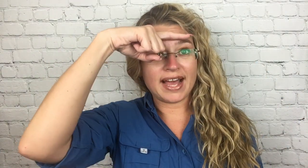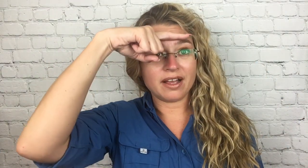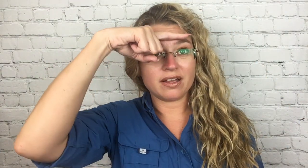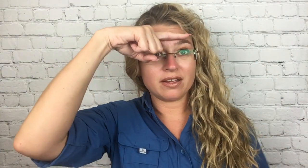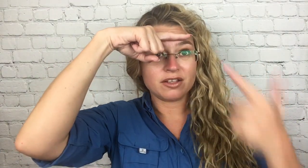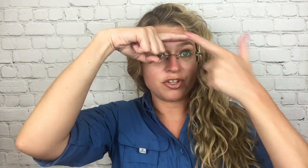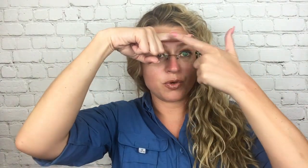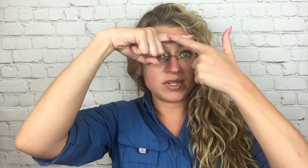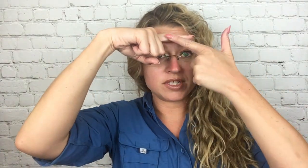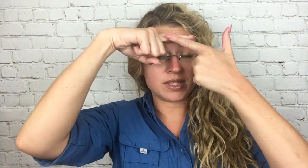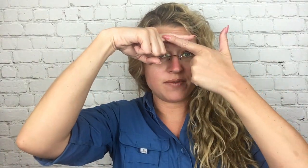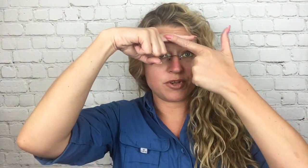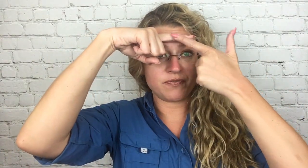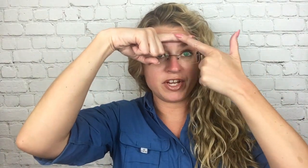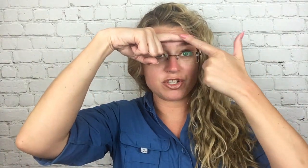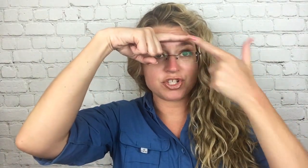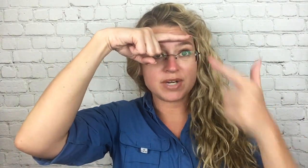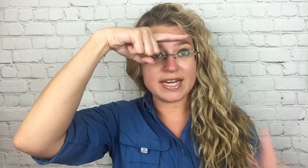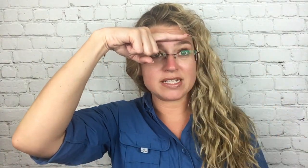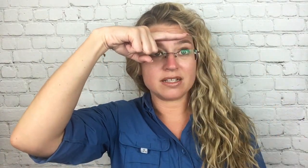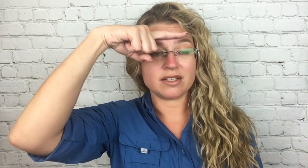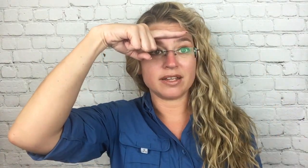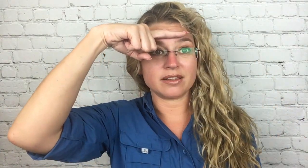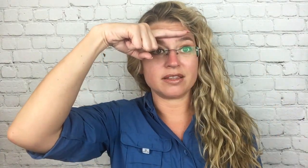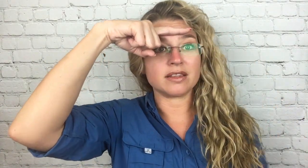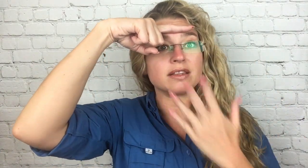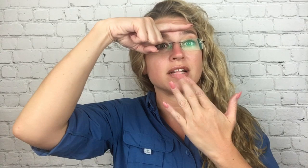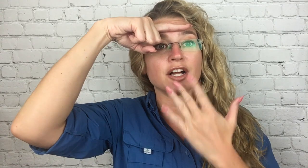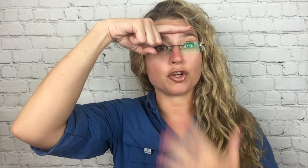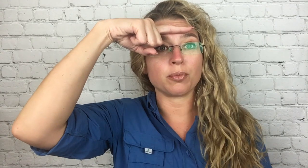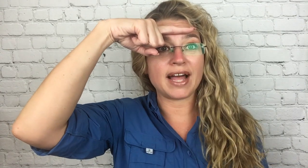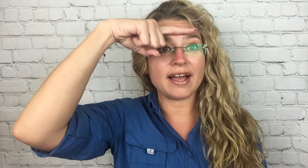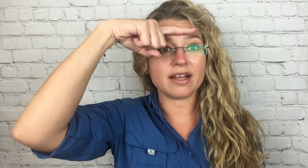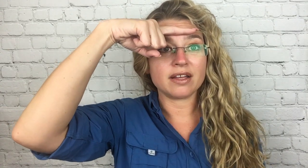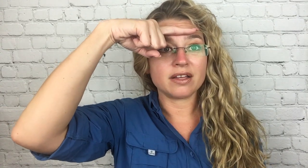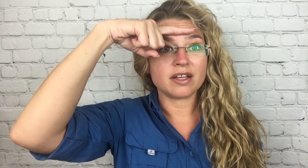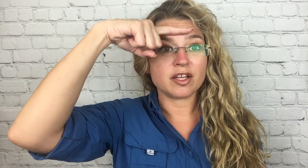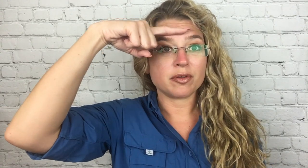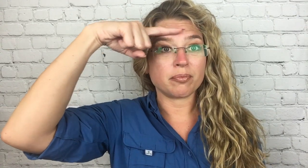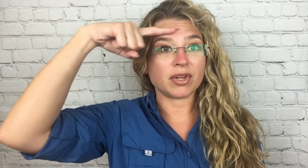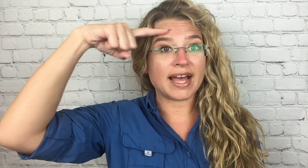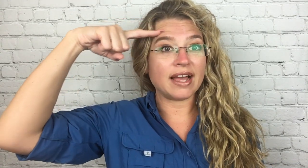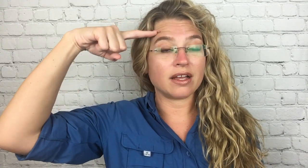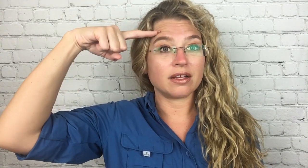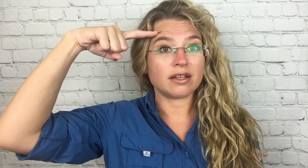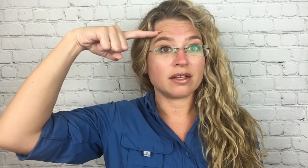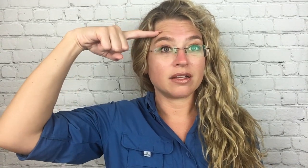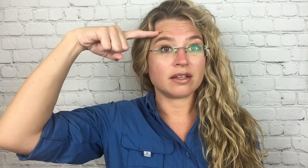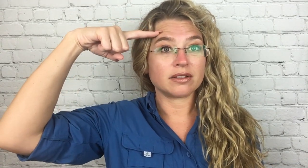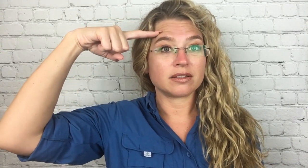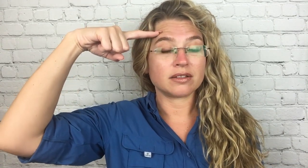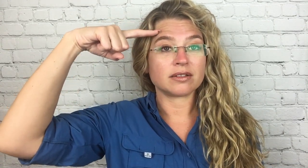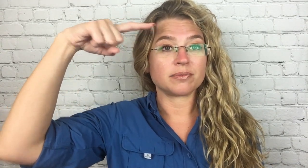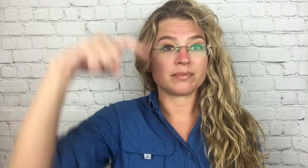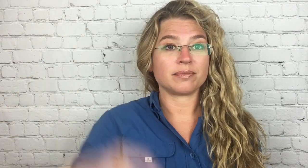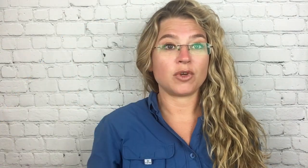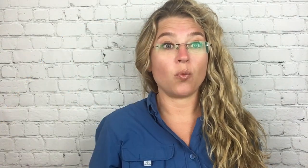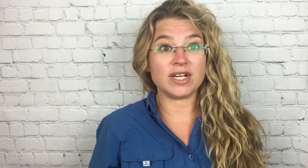Black, you're going to leave your finger straight, like the color black, black. One